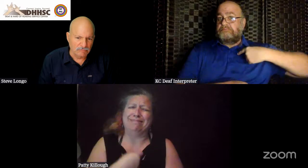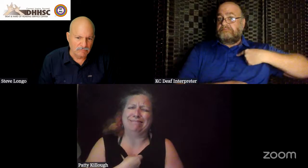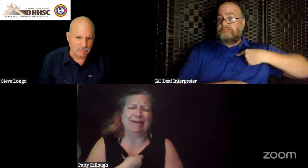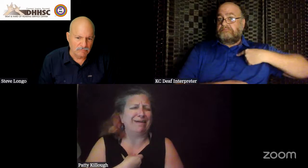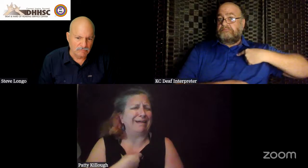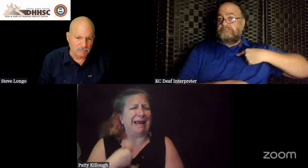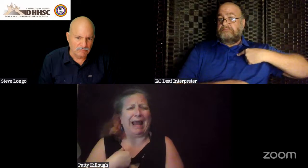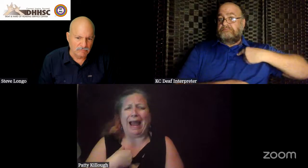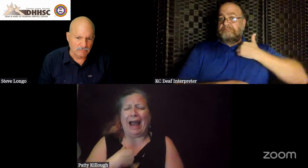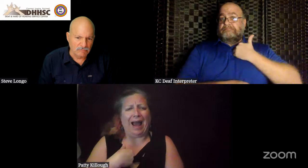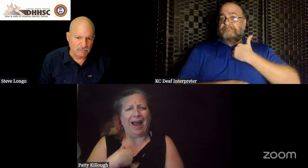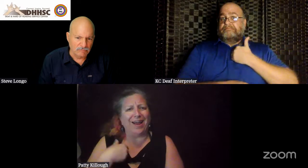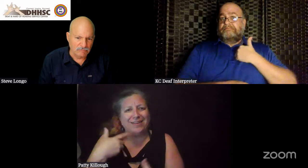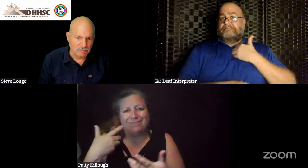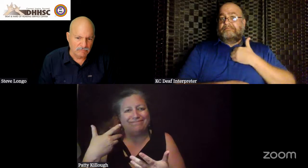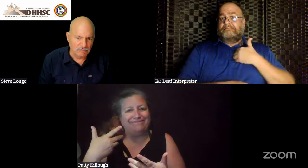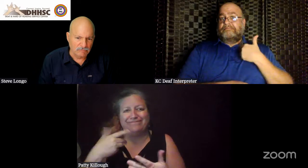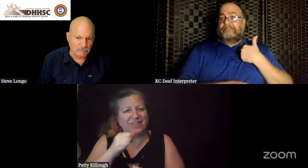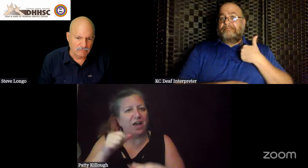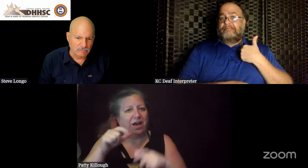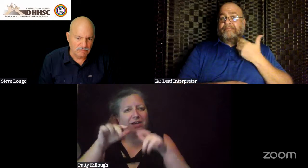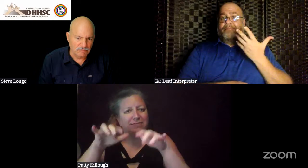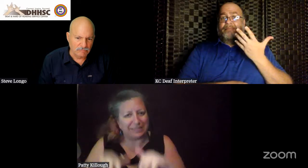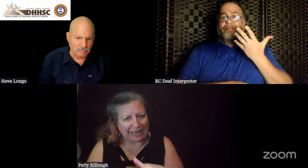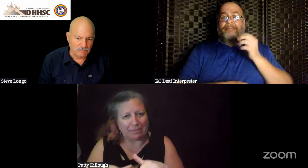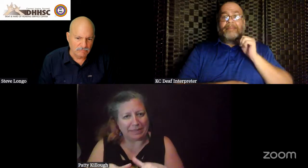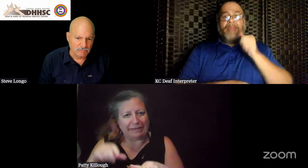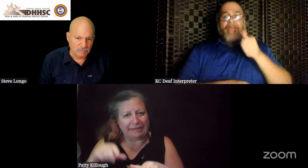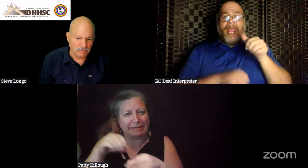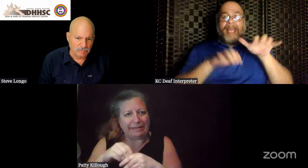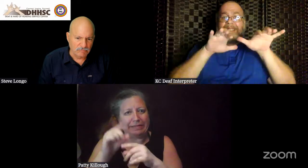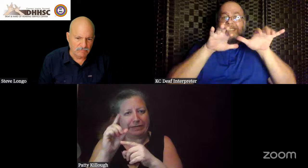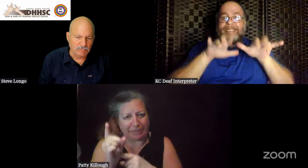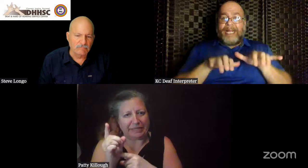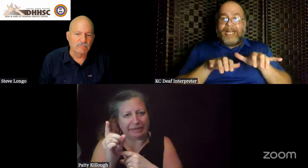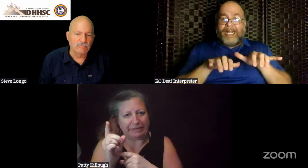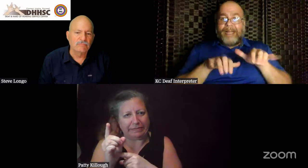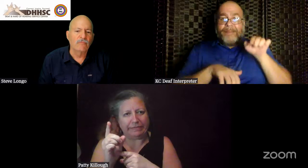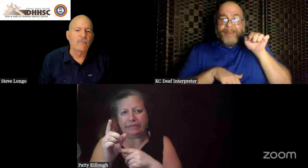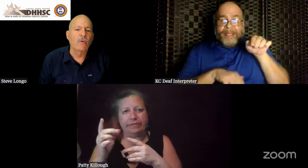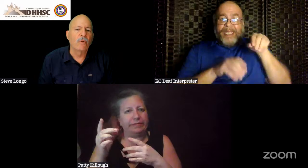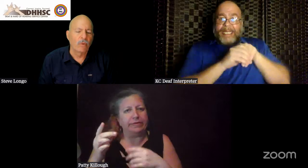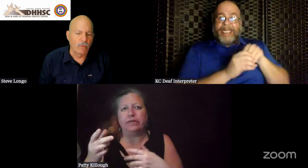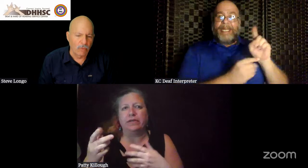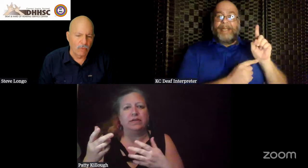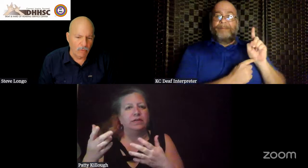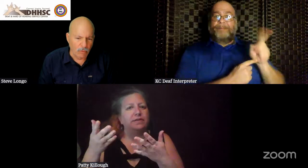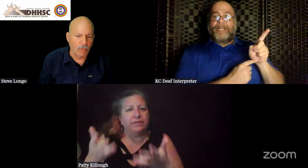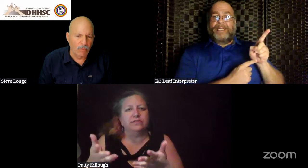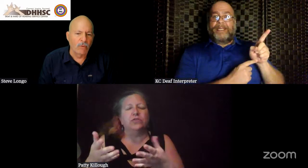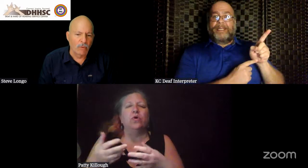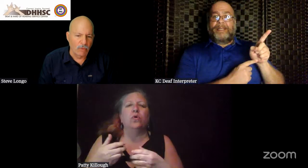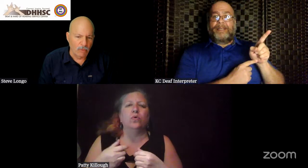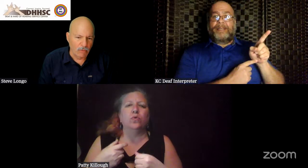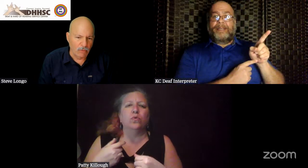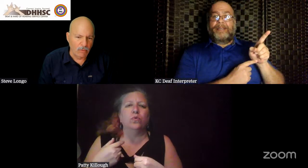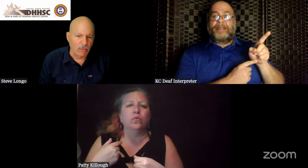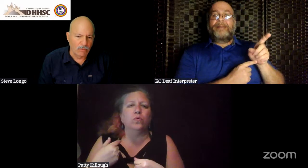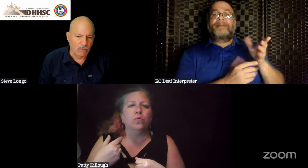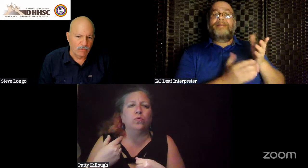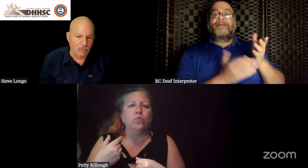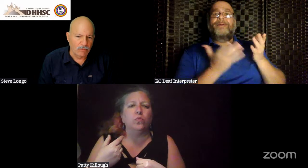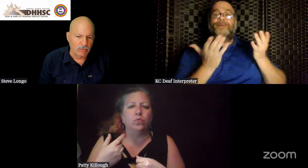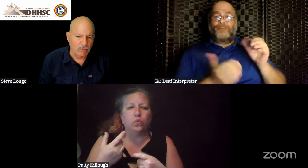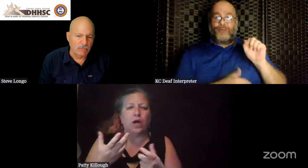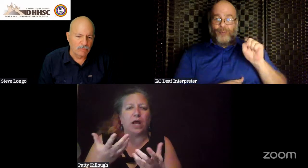we had planned to move and vote, but unfortunately, I'm so sorry, that is not